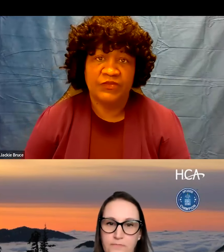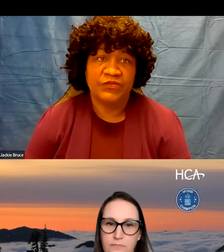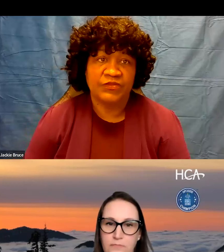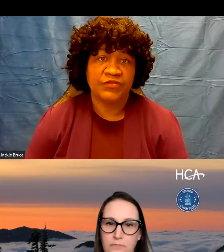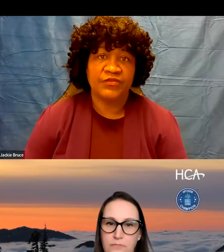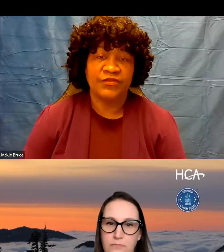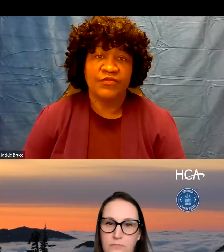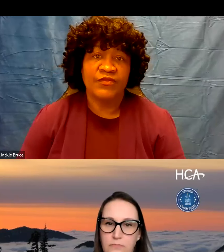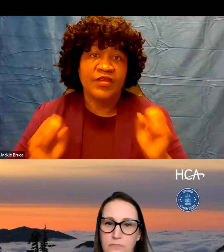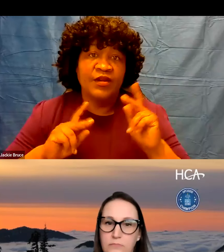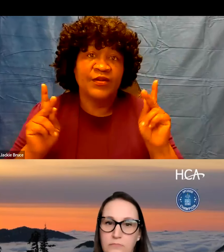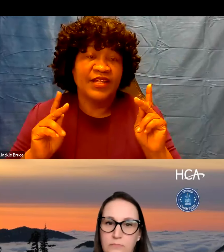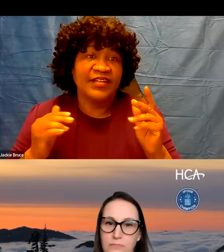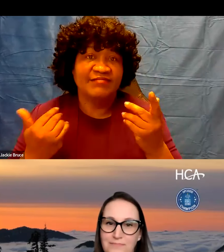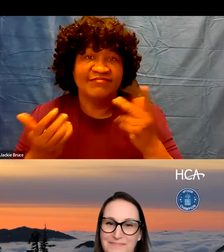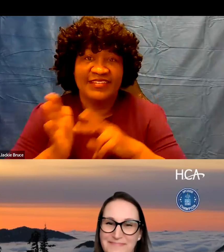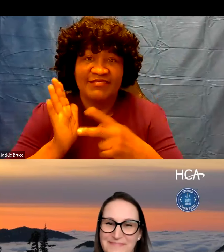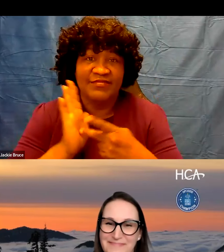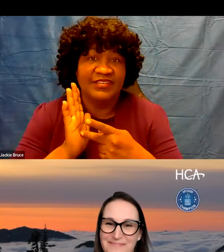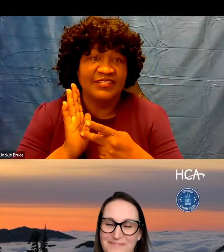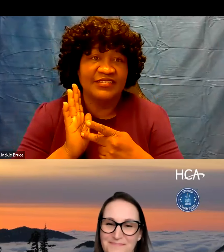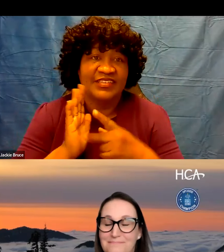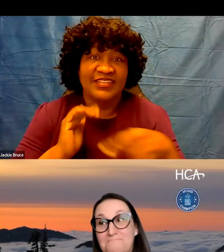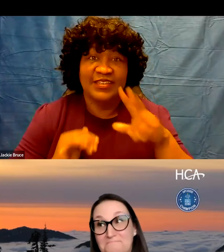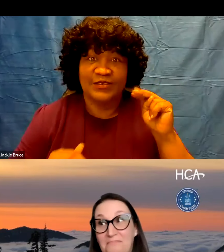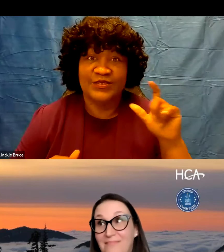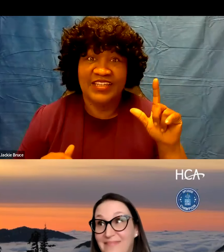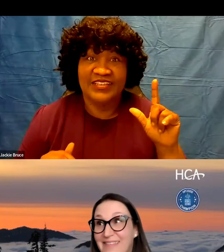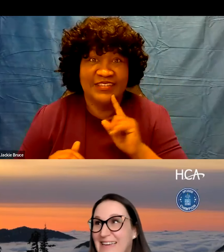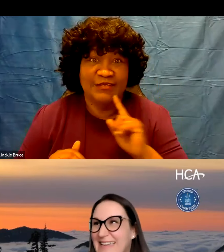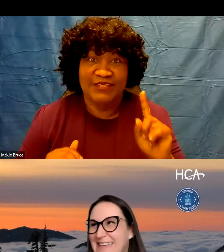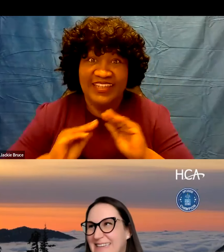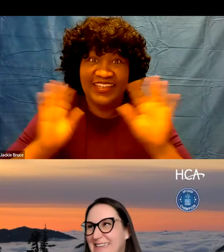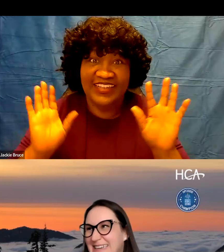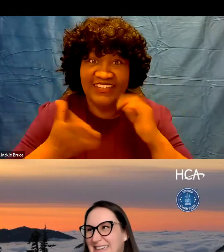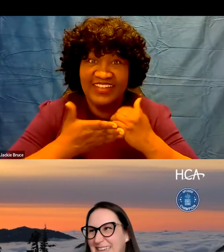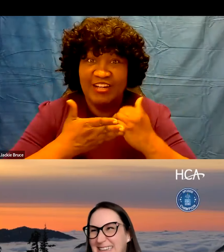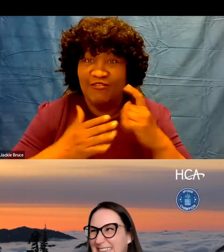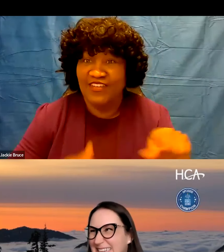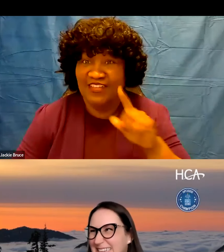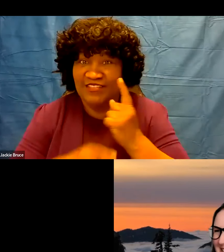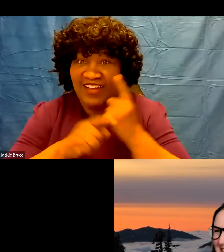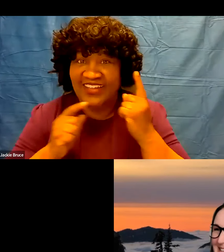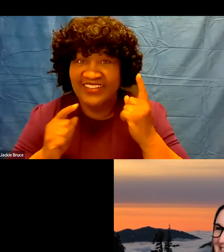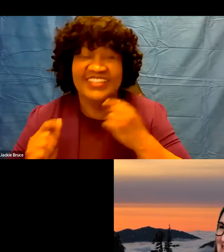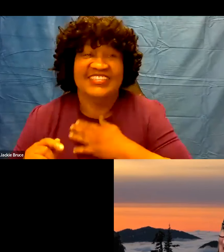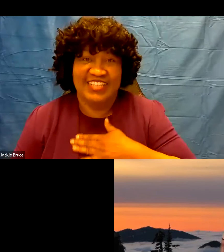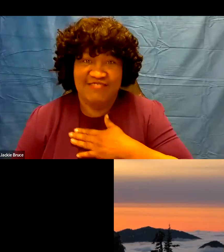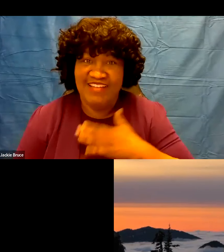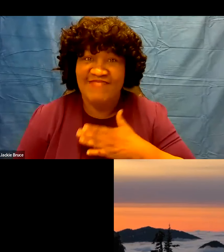Okay, yeah, Carrie, I guess it does mean that those newsletters are really clear and helpful. So I'm pleased about